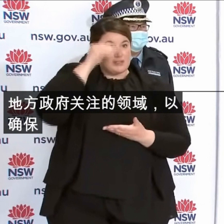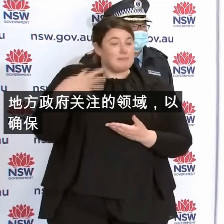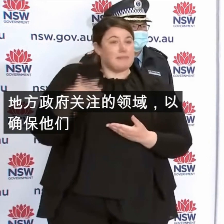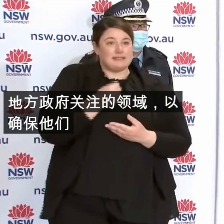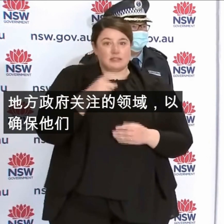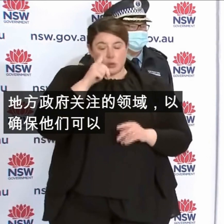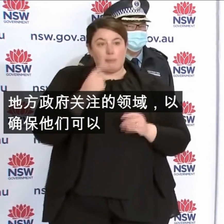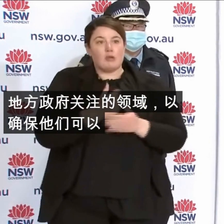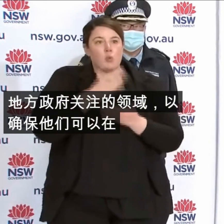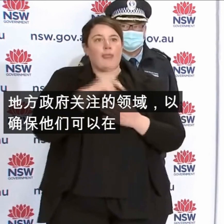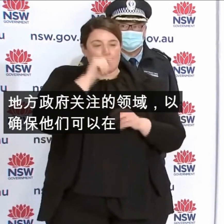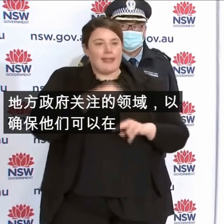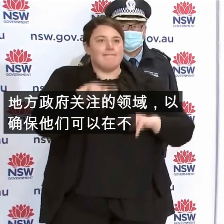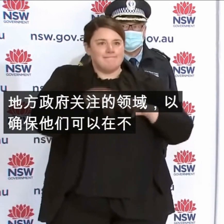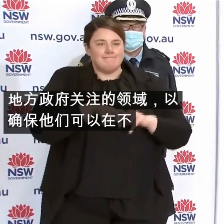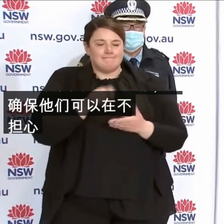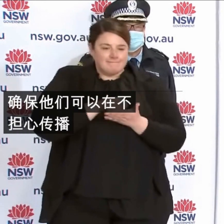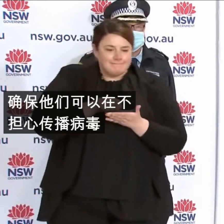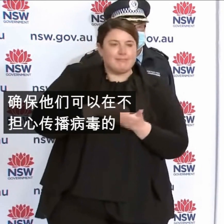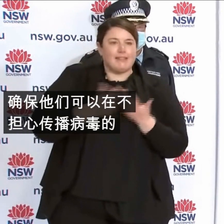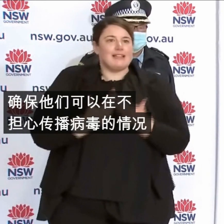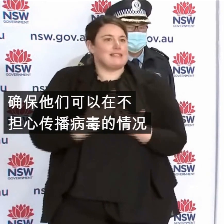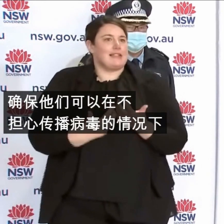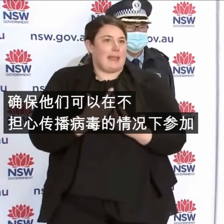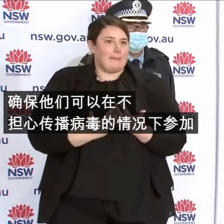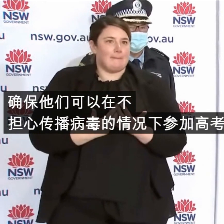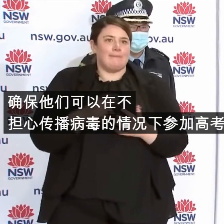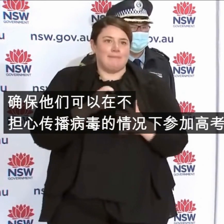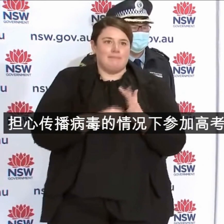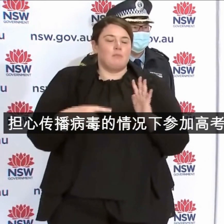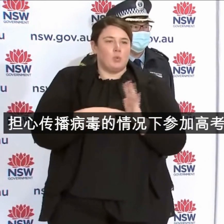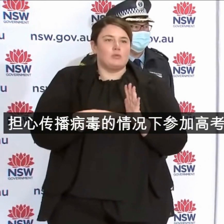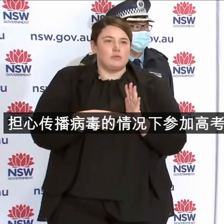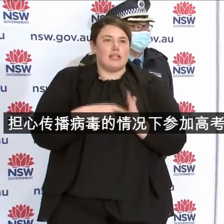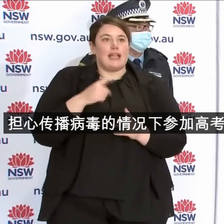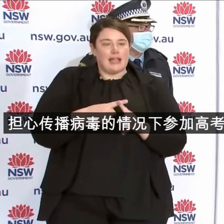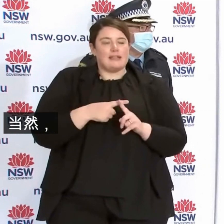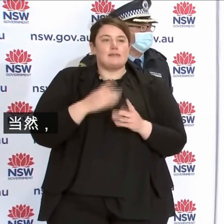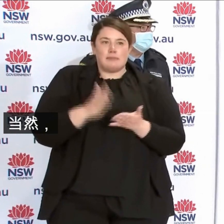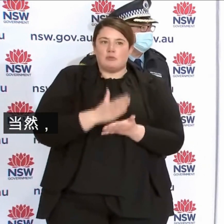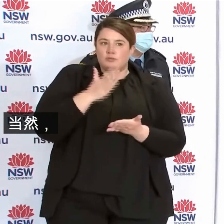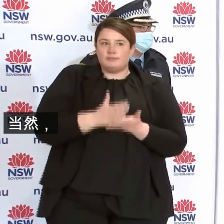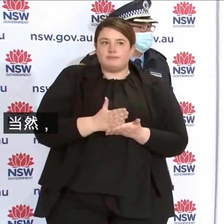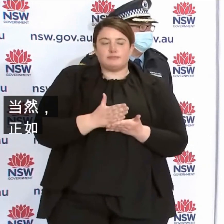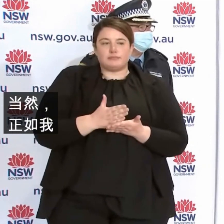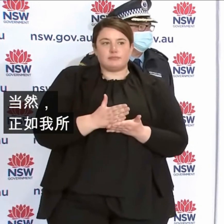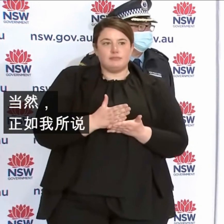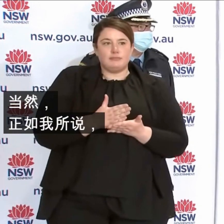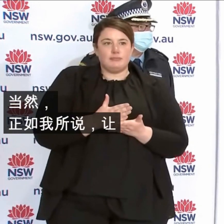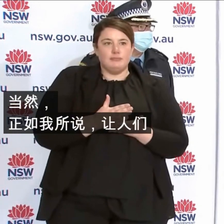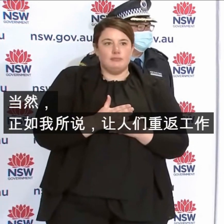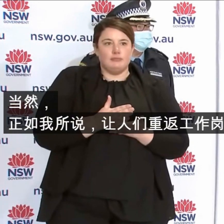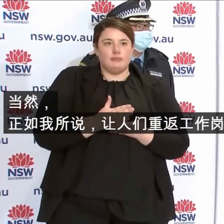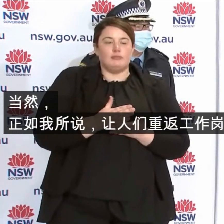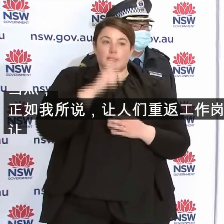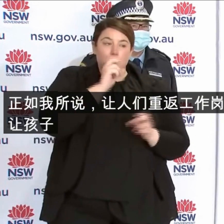concern, to make sure they can sit the HSC without concerns of spreading the virus. And certainly, as I've said,